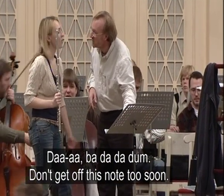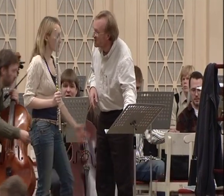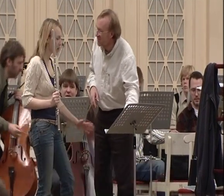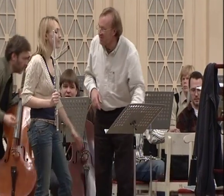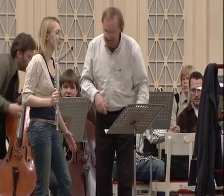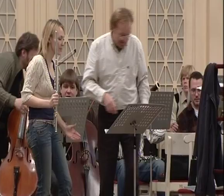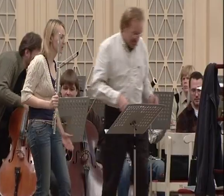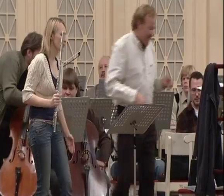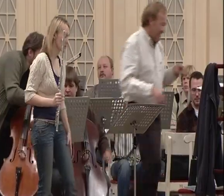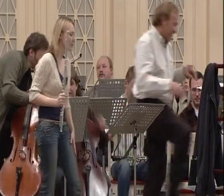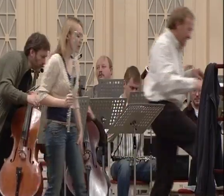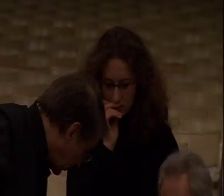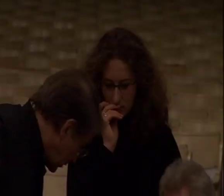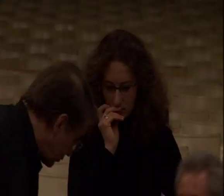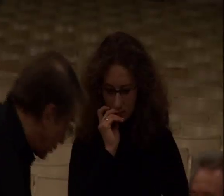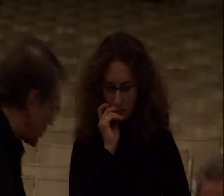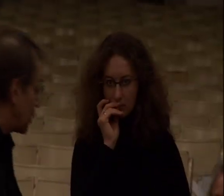soon.